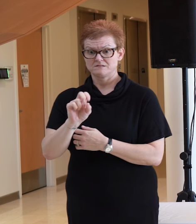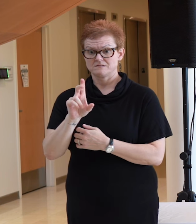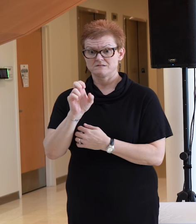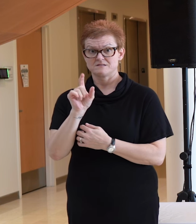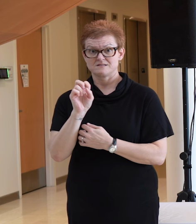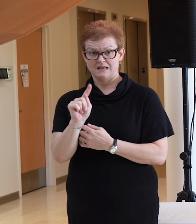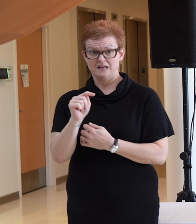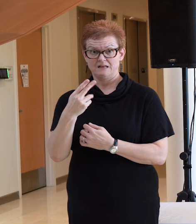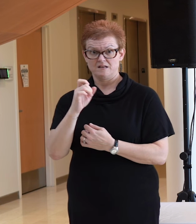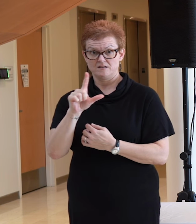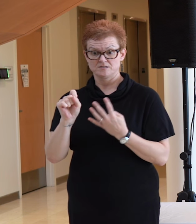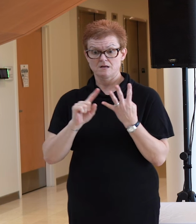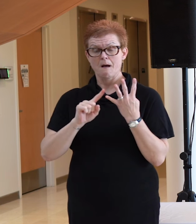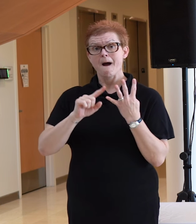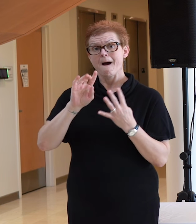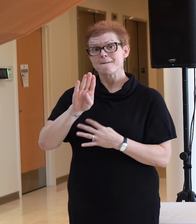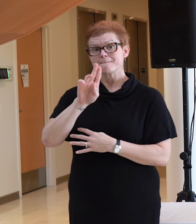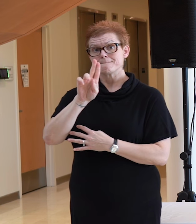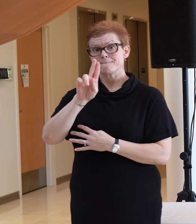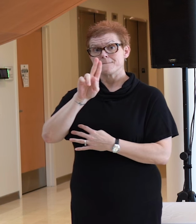the Buzz Westfall Justice Center.